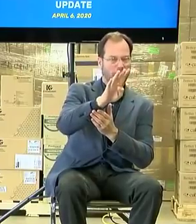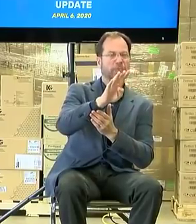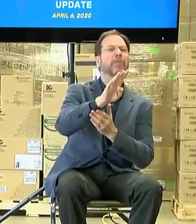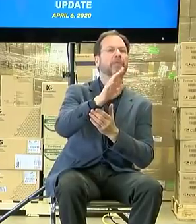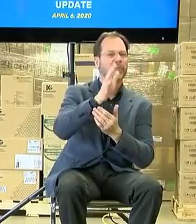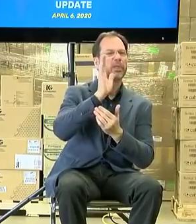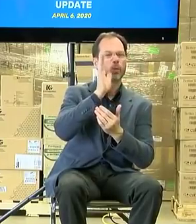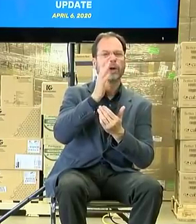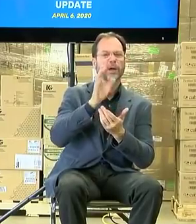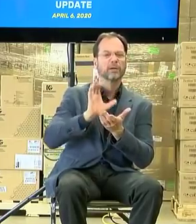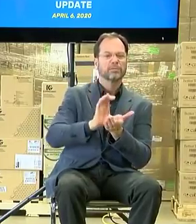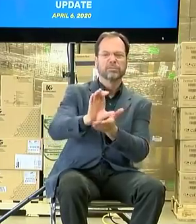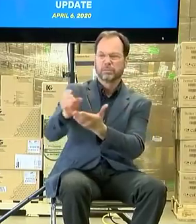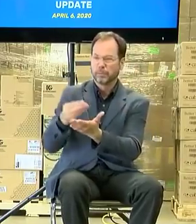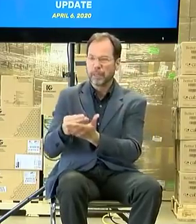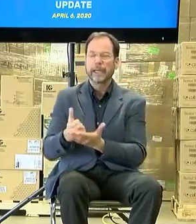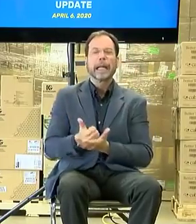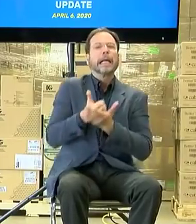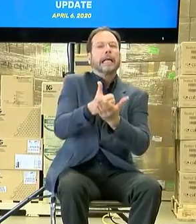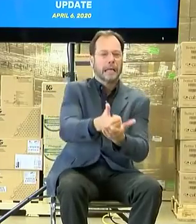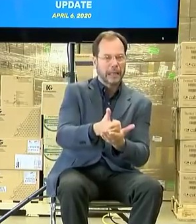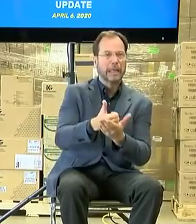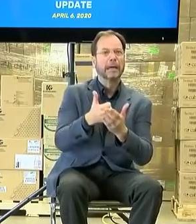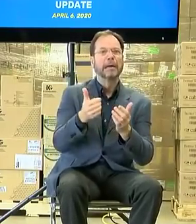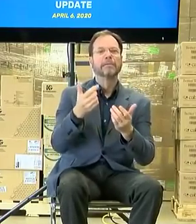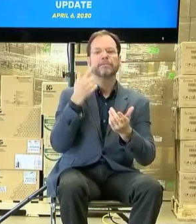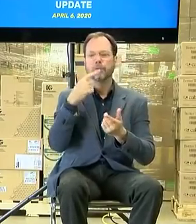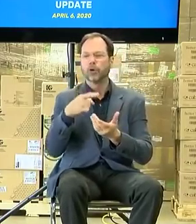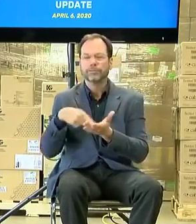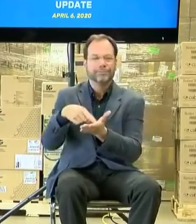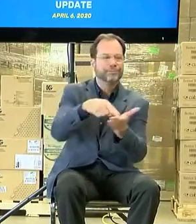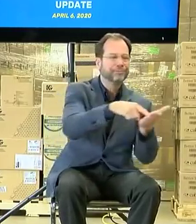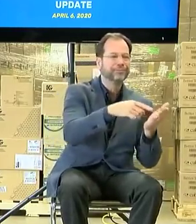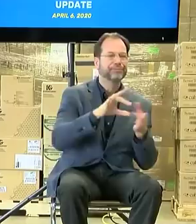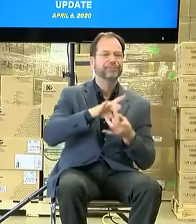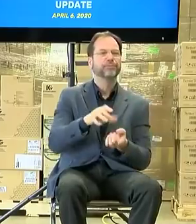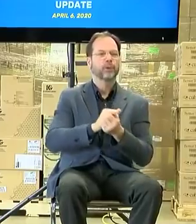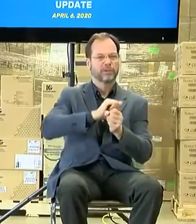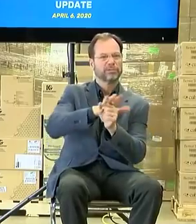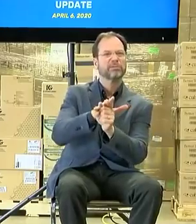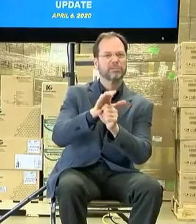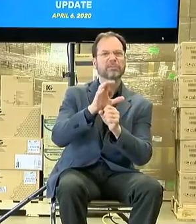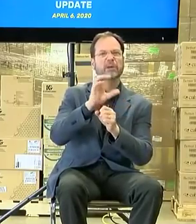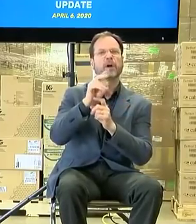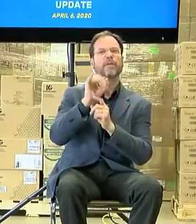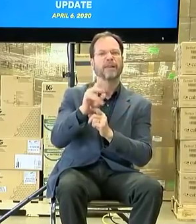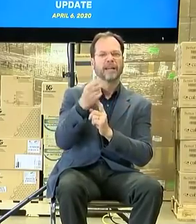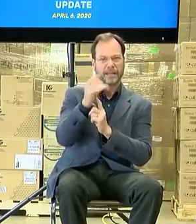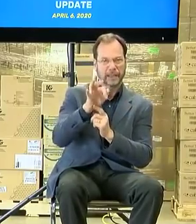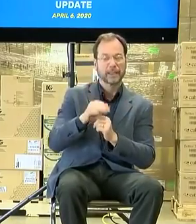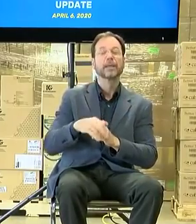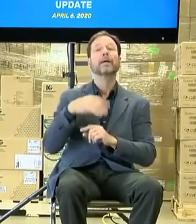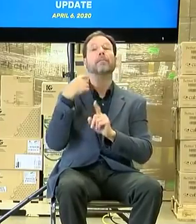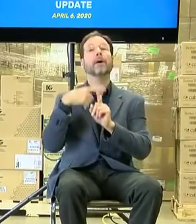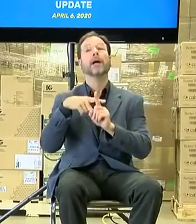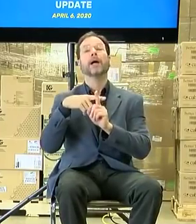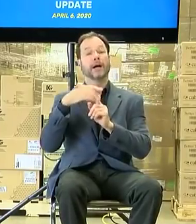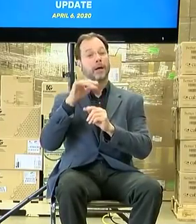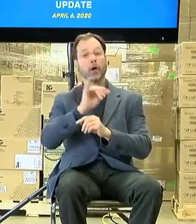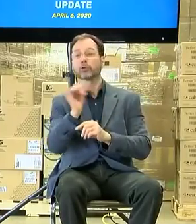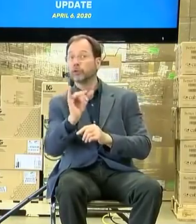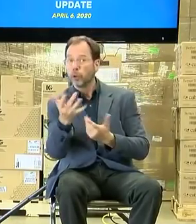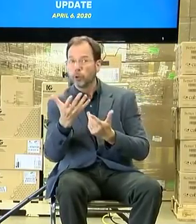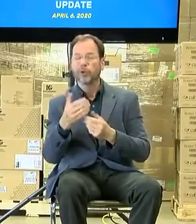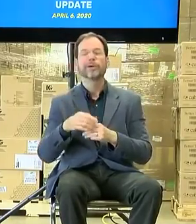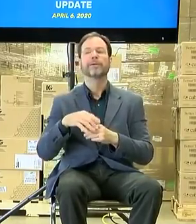respond to the challenges posed by COVID-19. He also added that direct deposits of money to